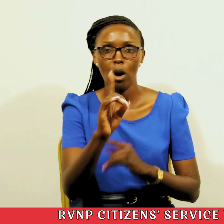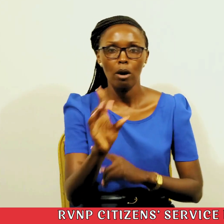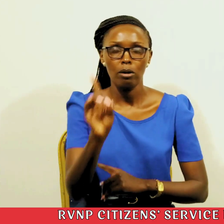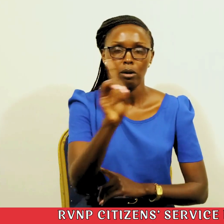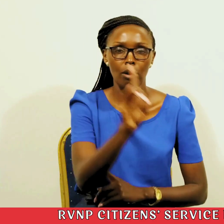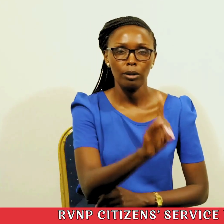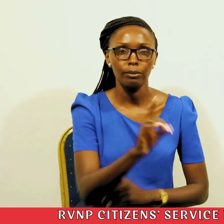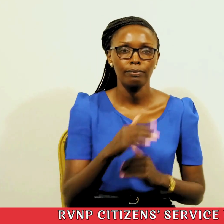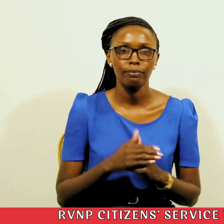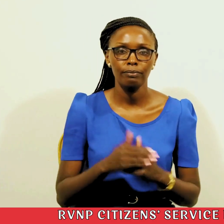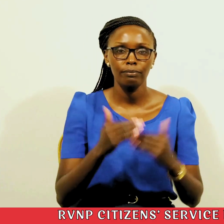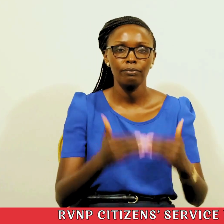Service.